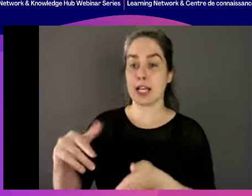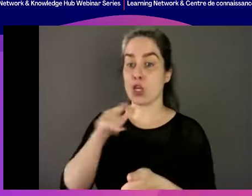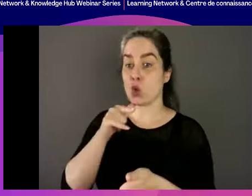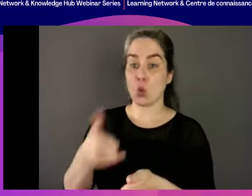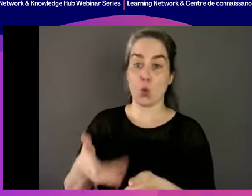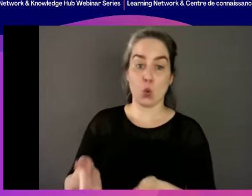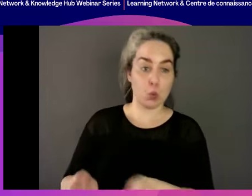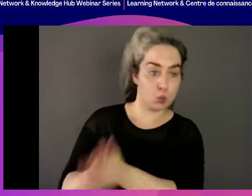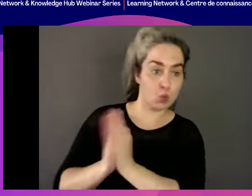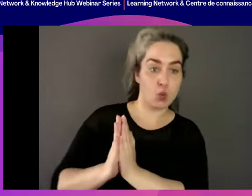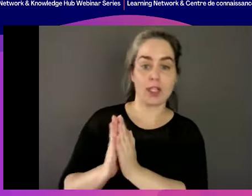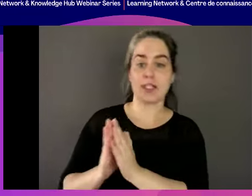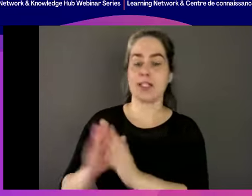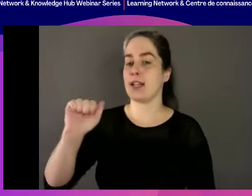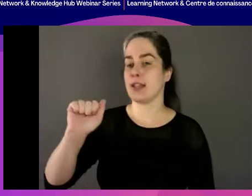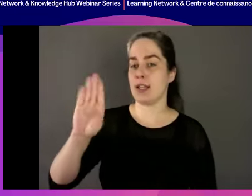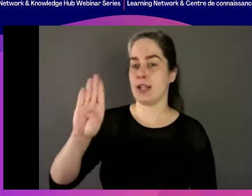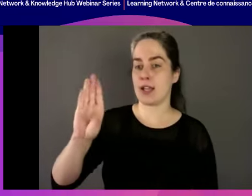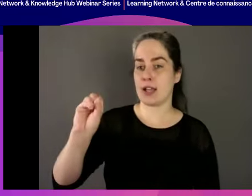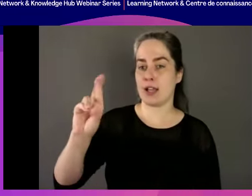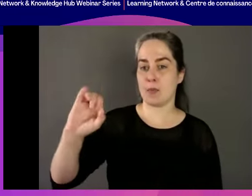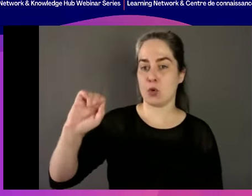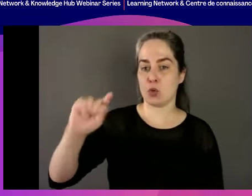Healing Foundation